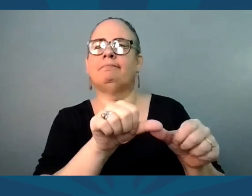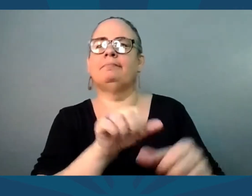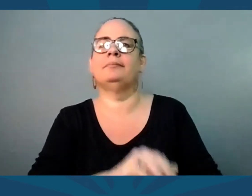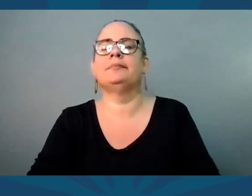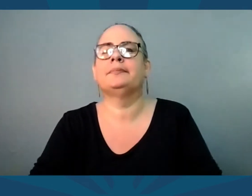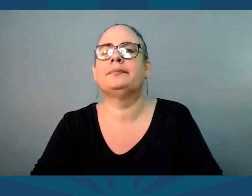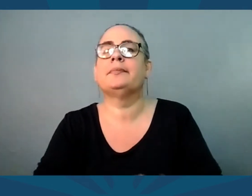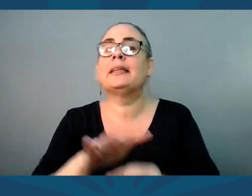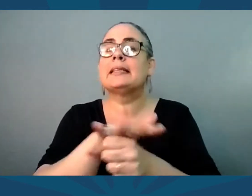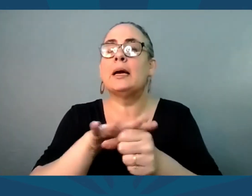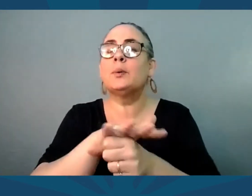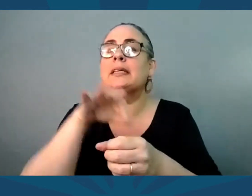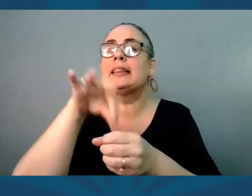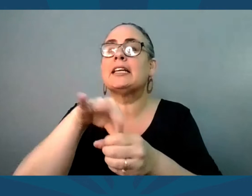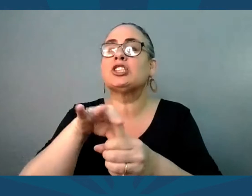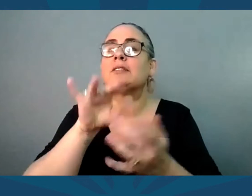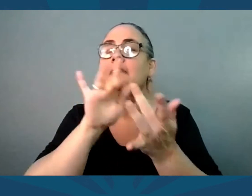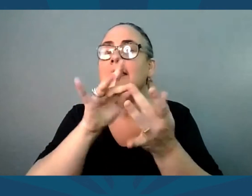accepted ID at the polls,